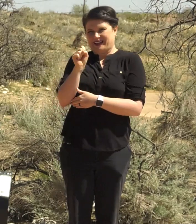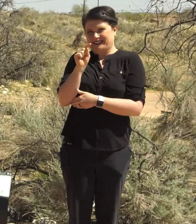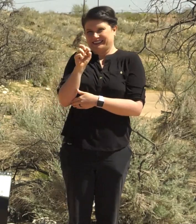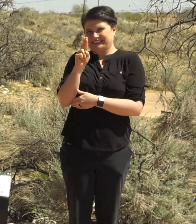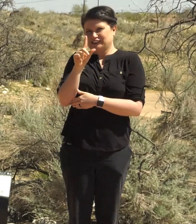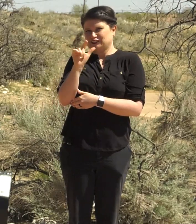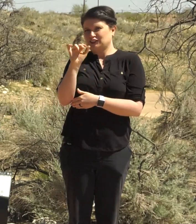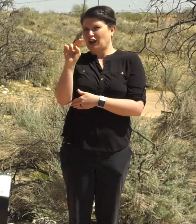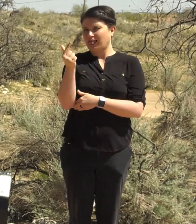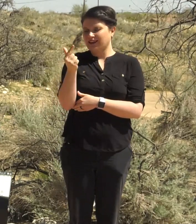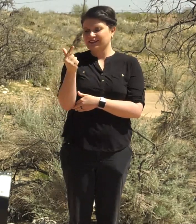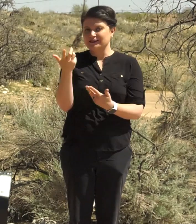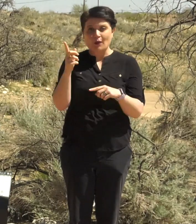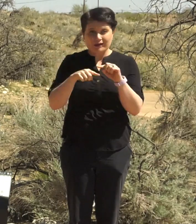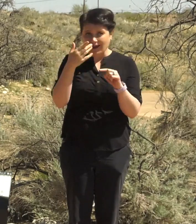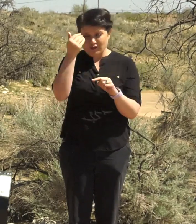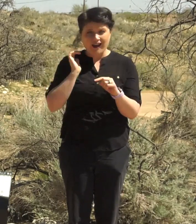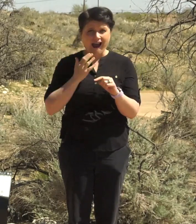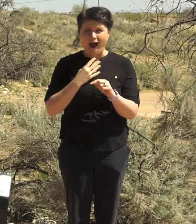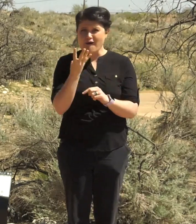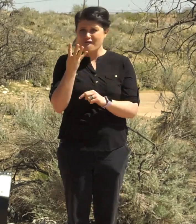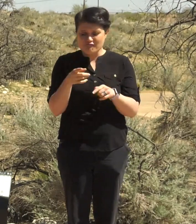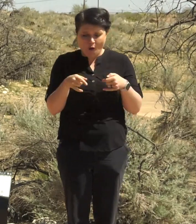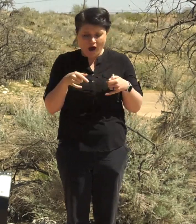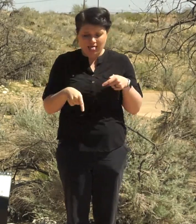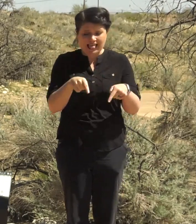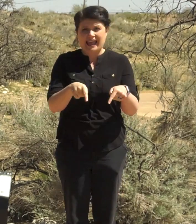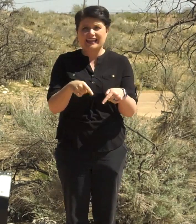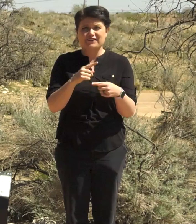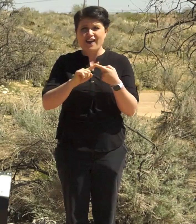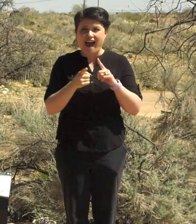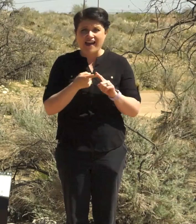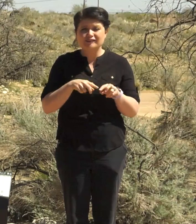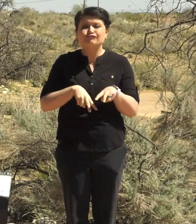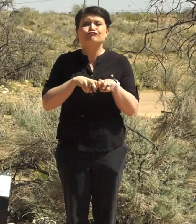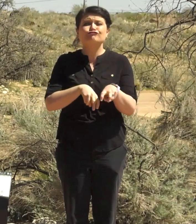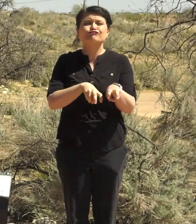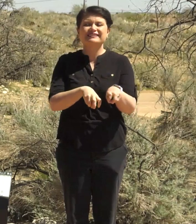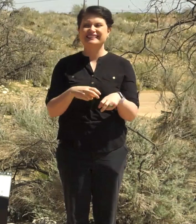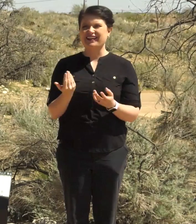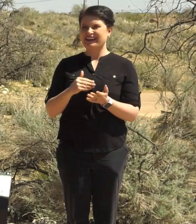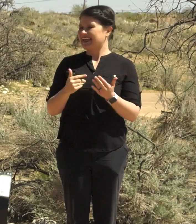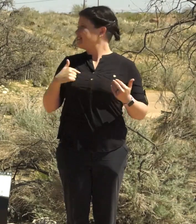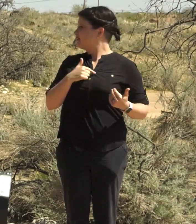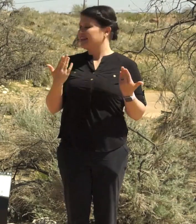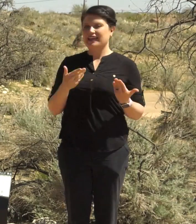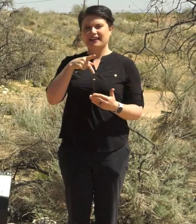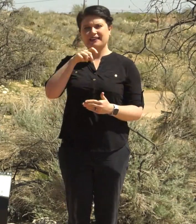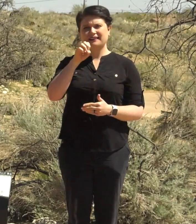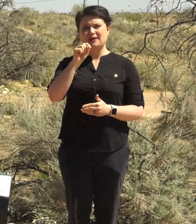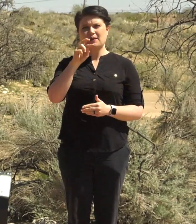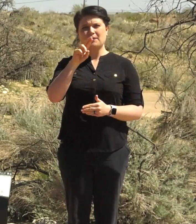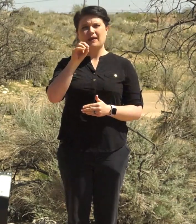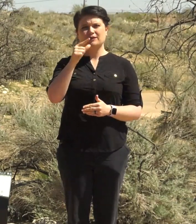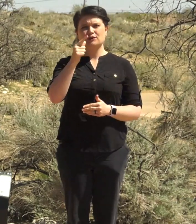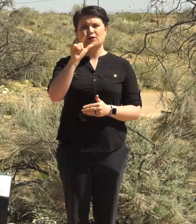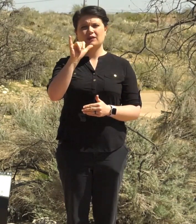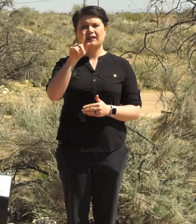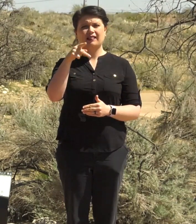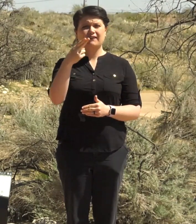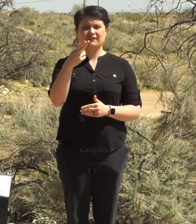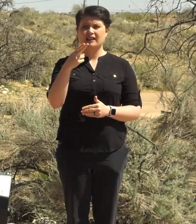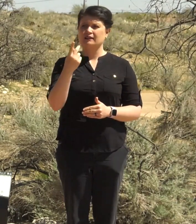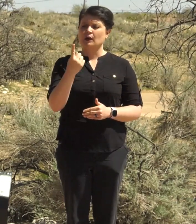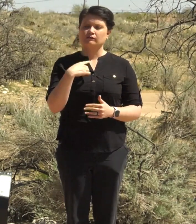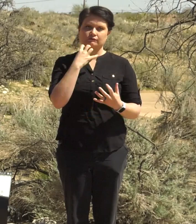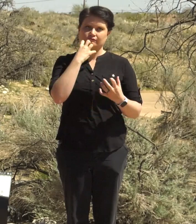forget our four-legged friends here. So again, we are here at Petroglyphs. It's one of the gems of District 1,